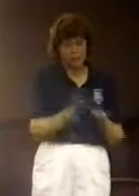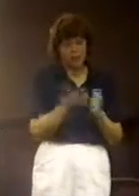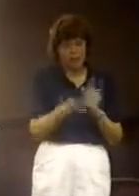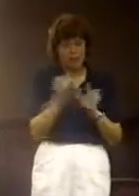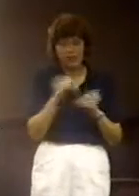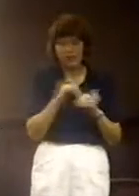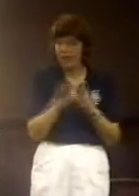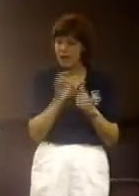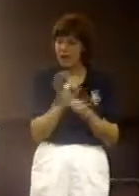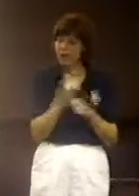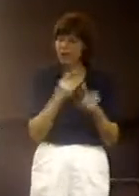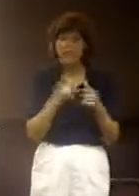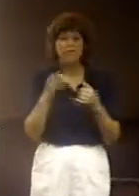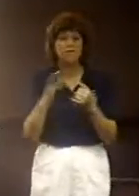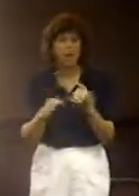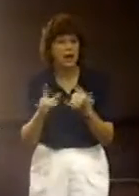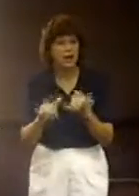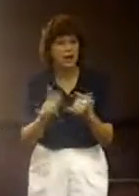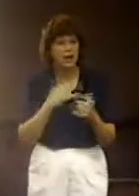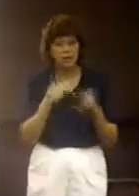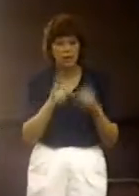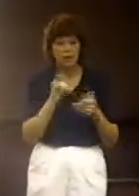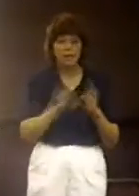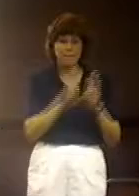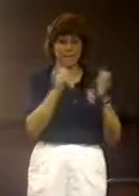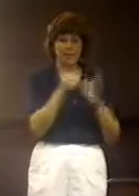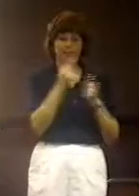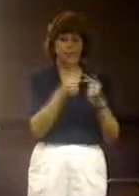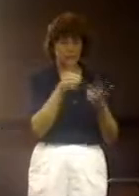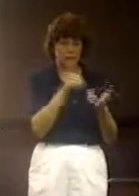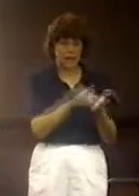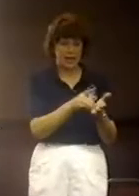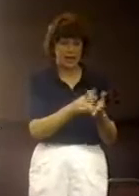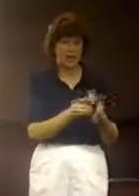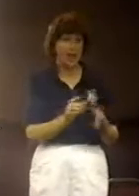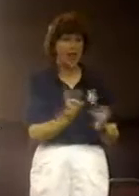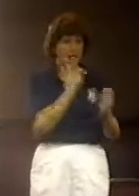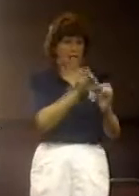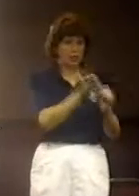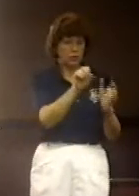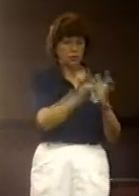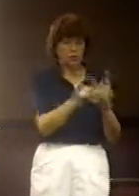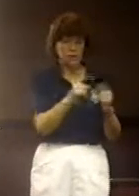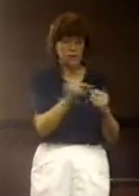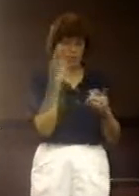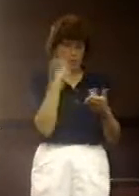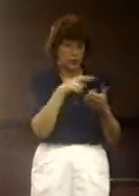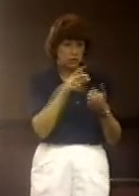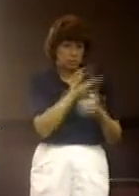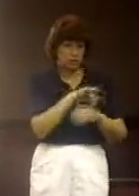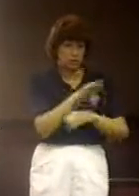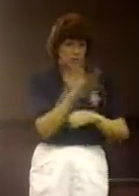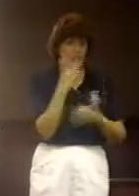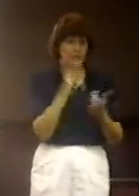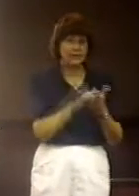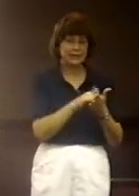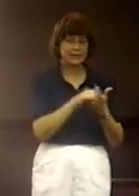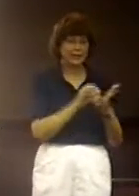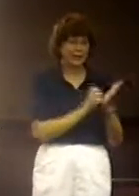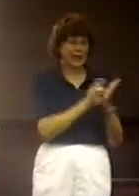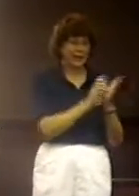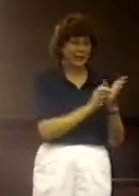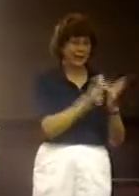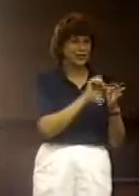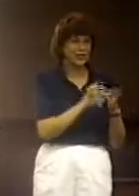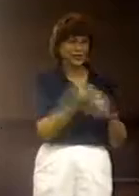then finally, probably my biggest to date contribution to the research field was this calculation of sign